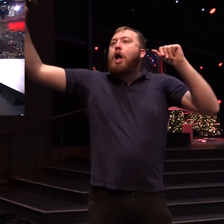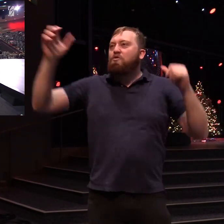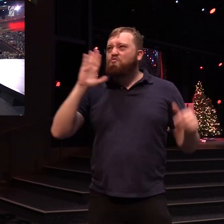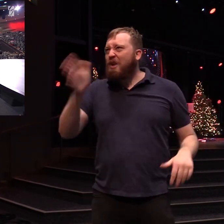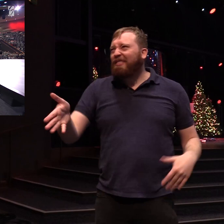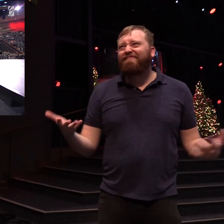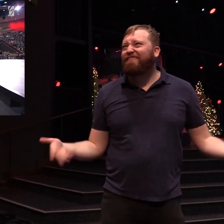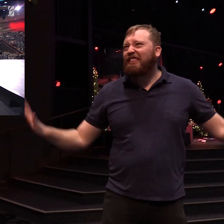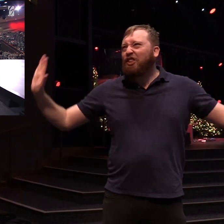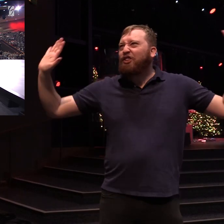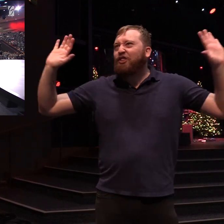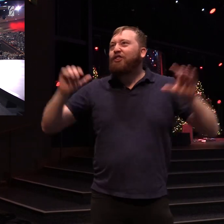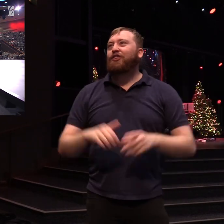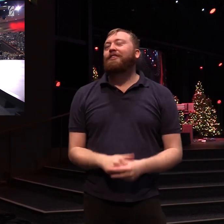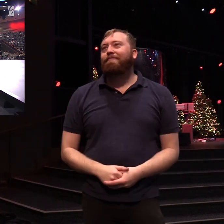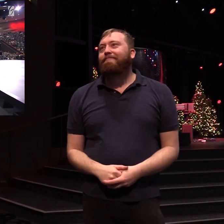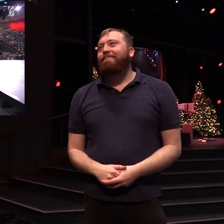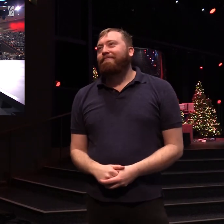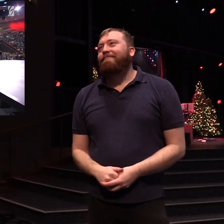You'll be gone.